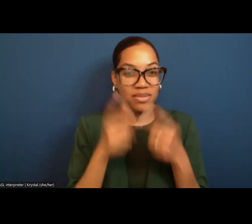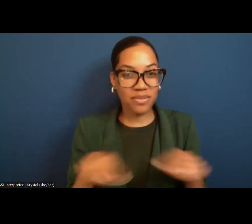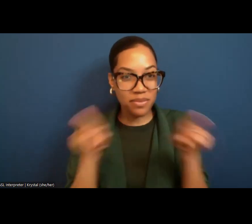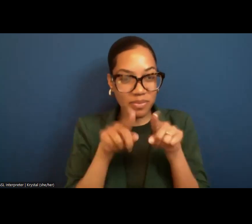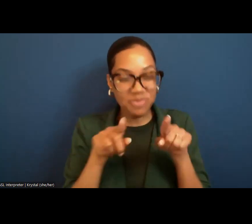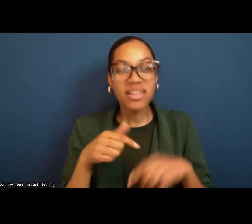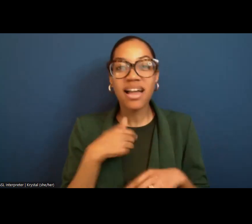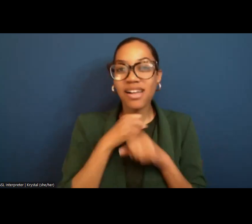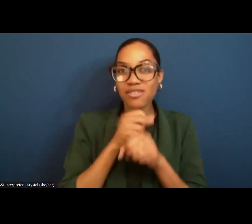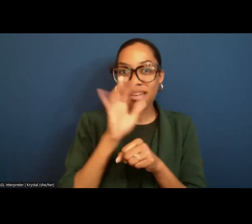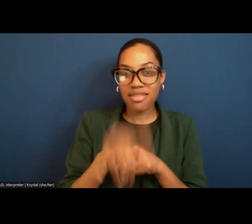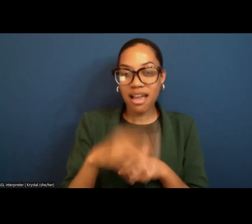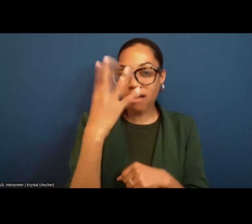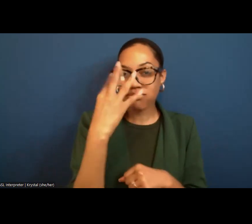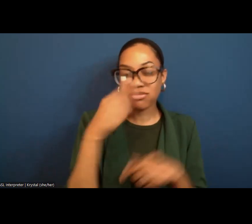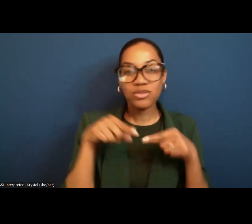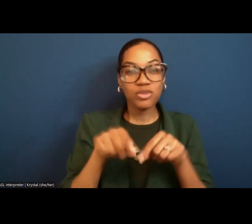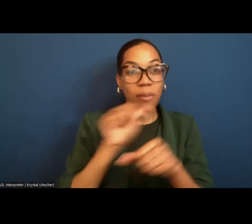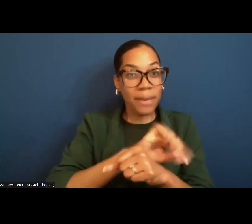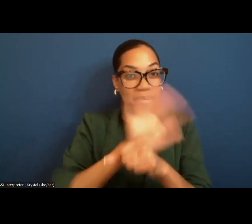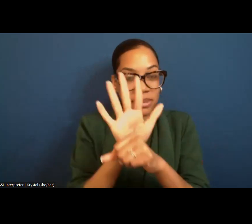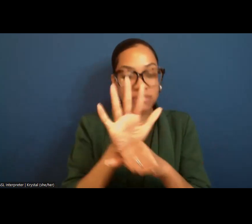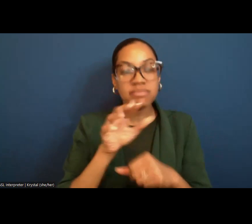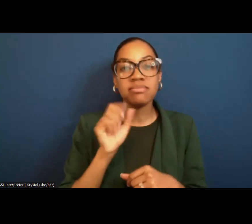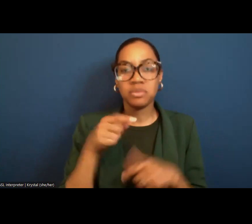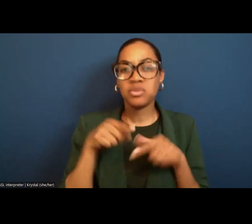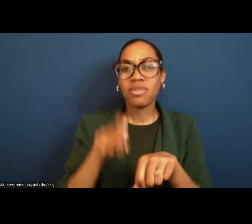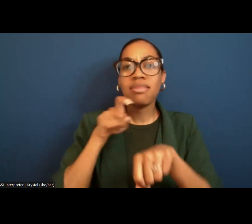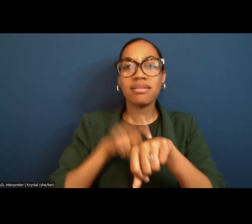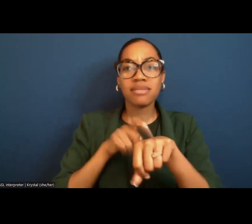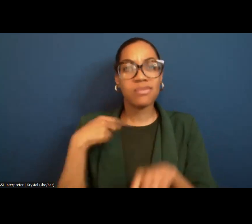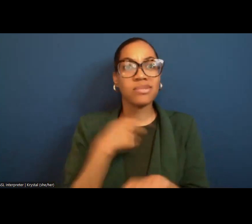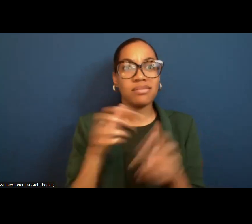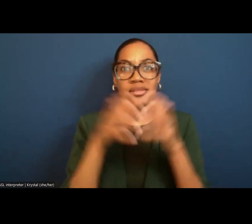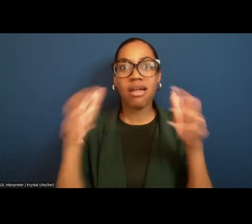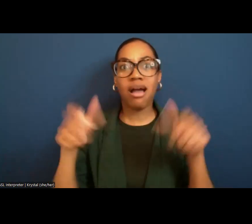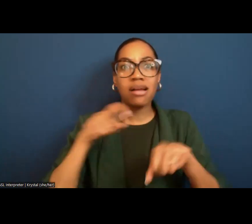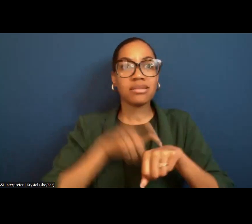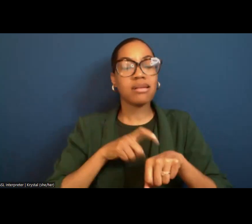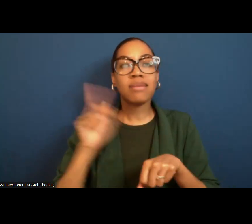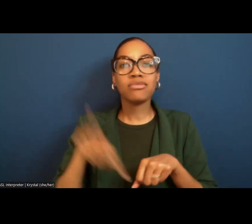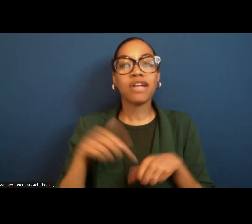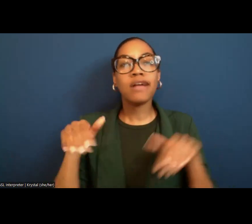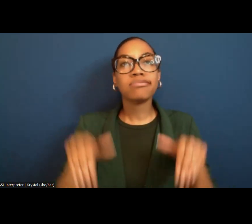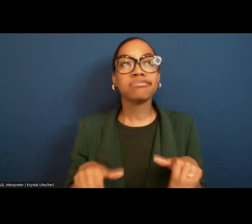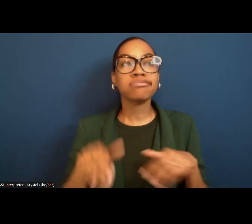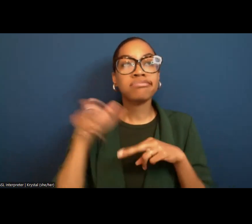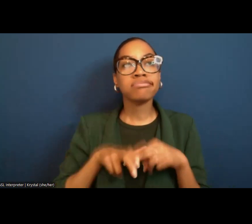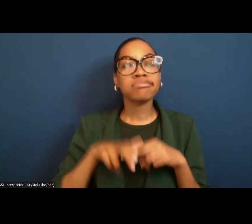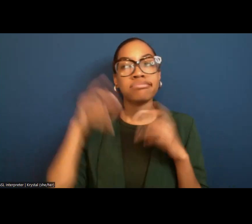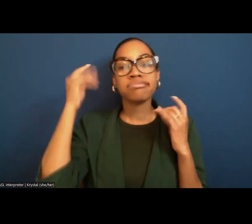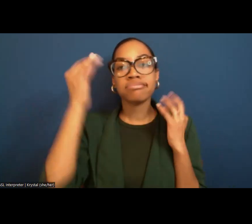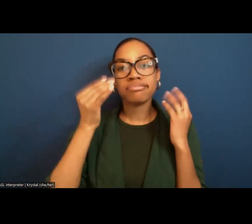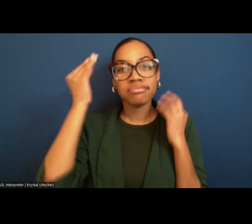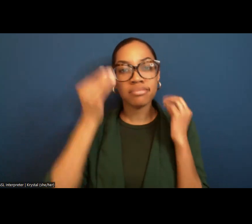during the pandemic. So during that time, we had a lot of time to like reflect on ourselves, reflect on our place in the world, reflect